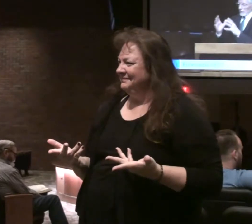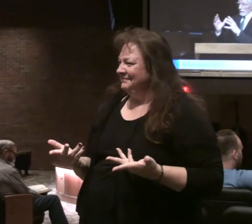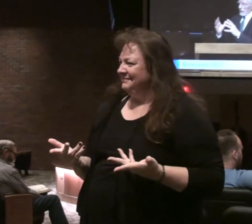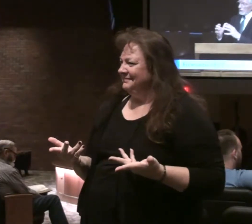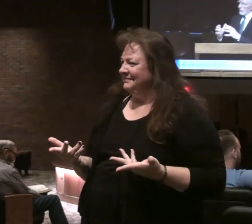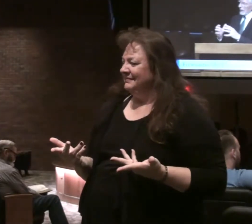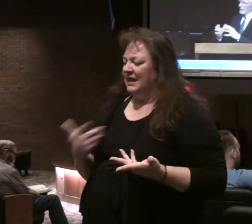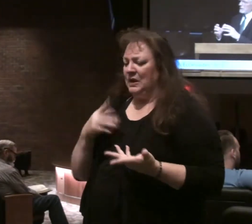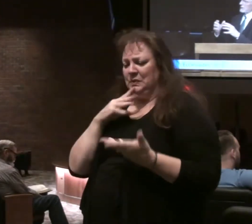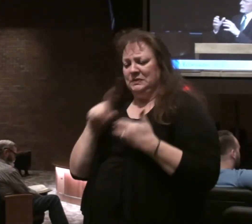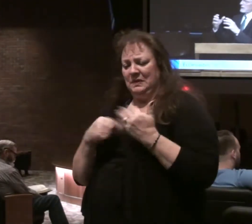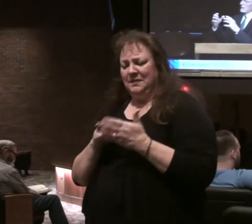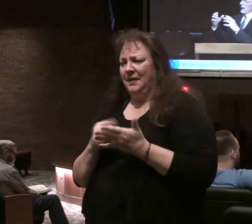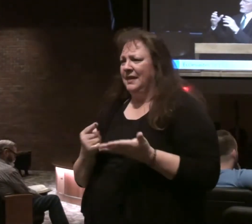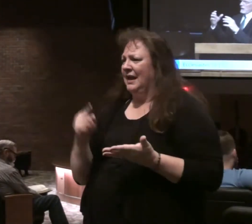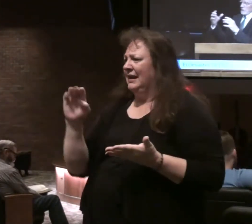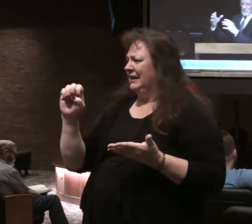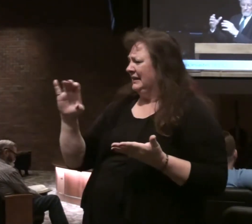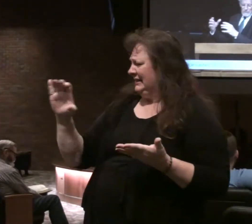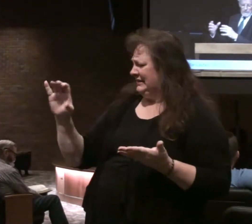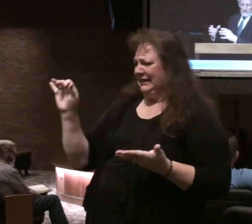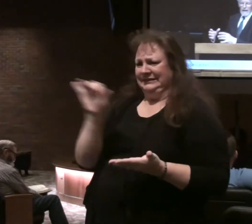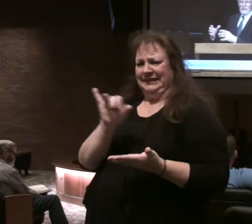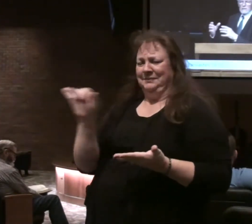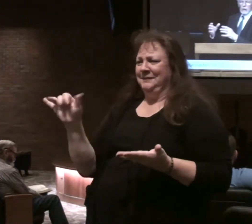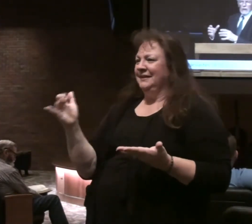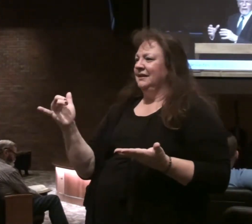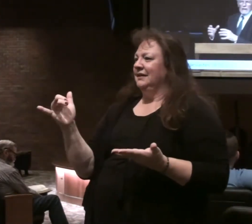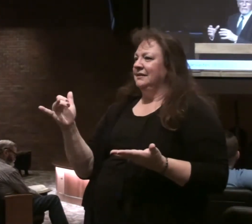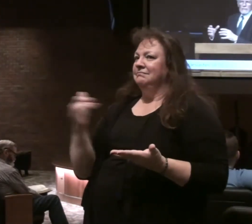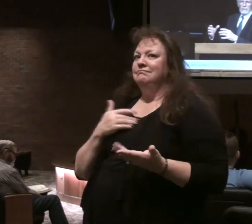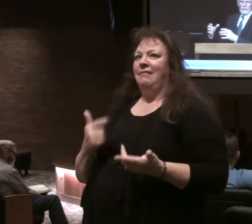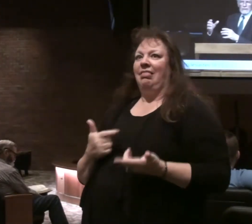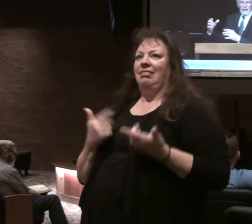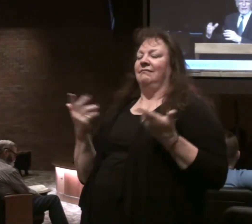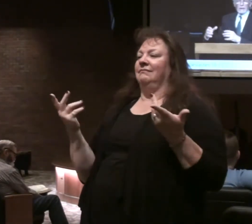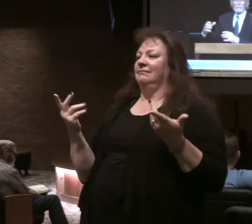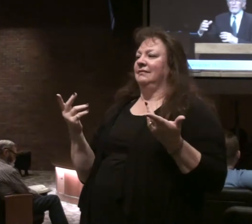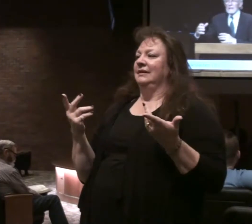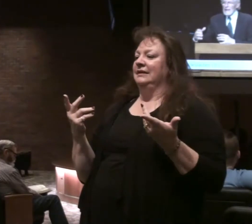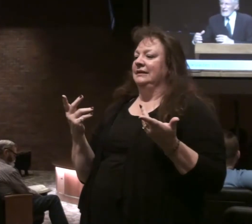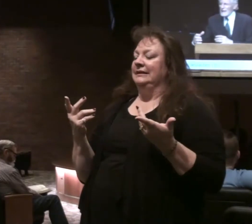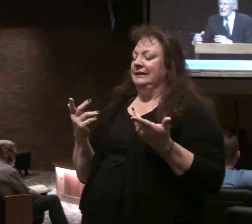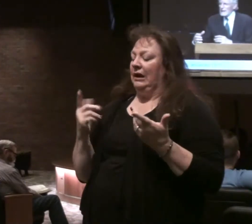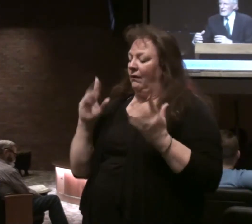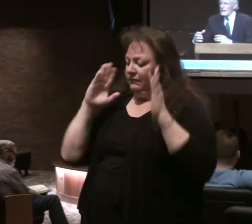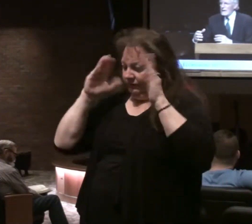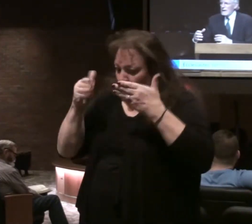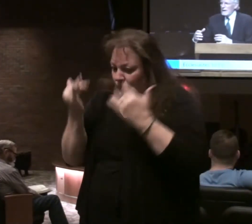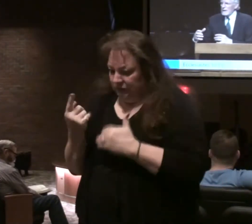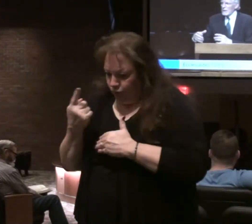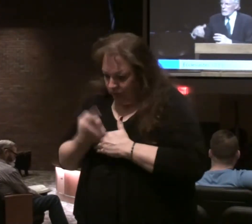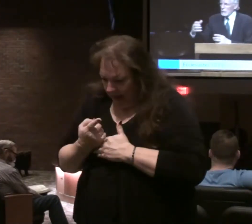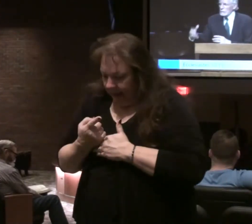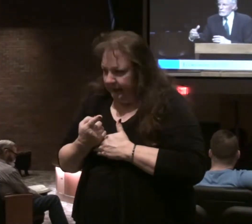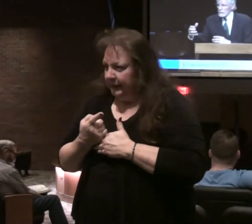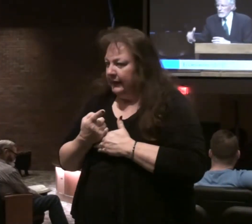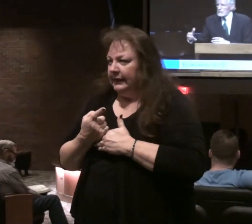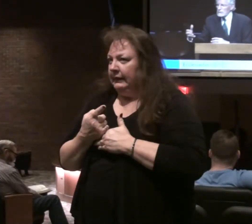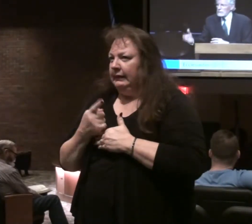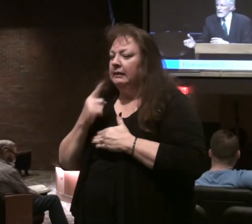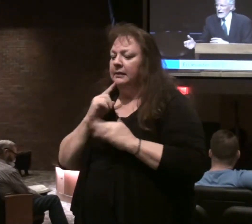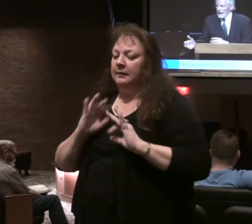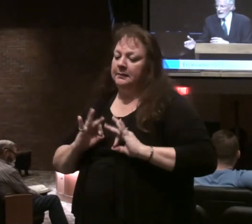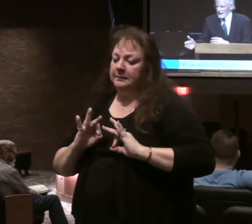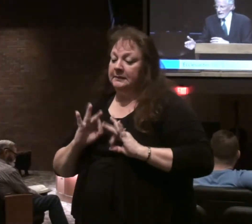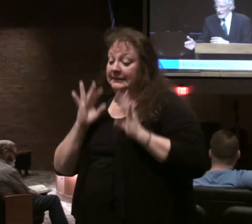And like we talked about in Ecclesiastes, the days of our life. Take care of today. The little